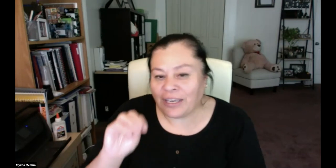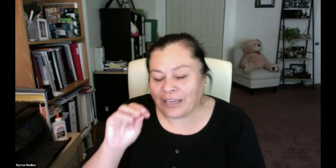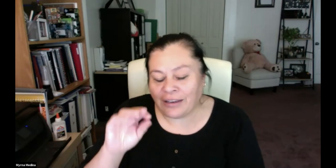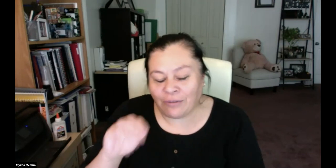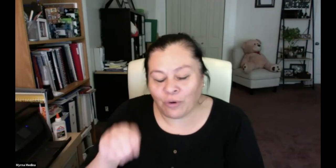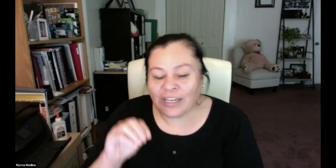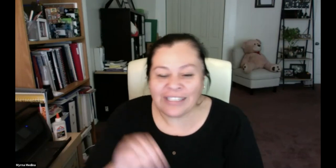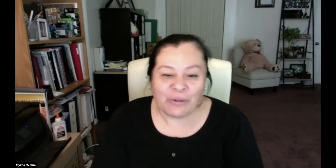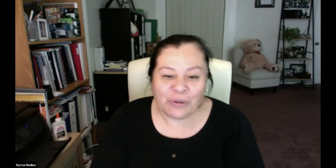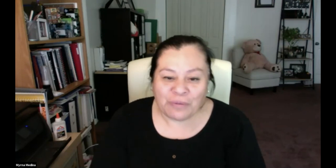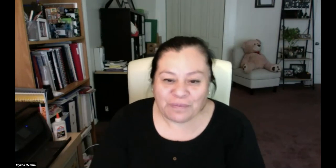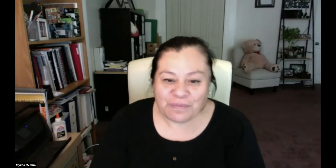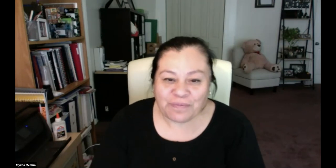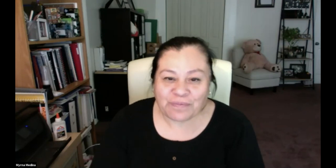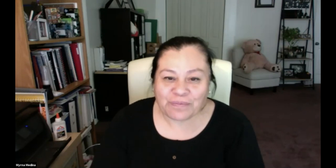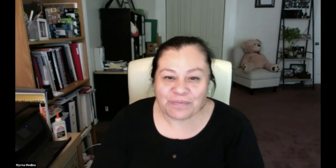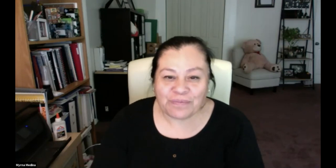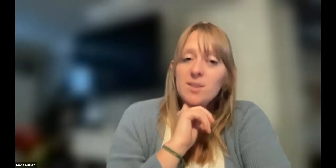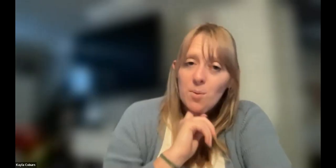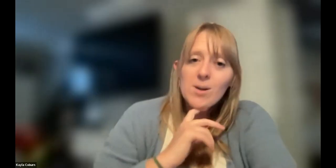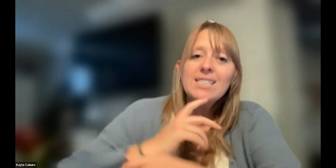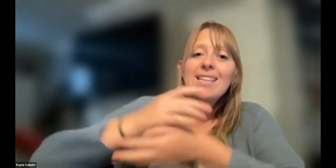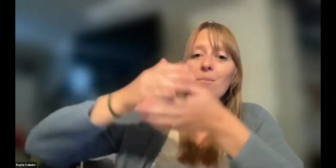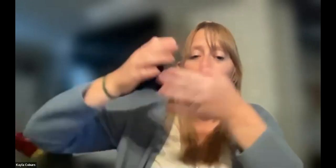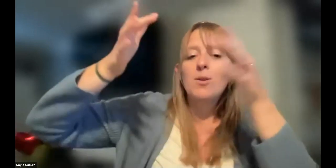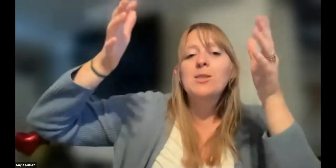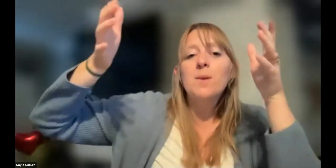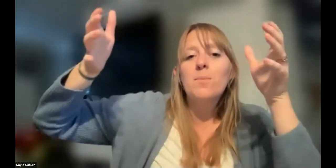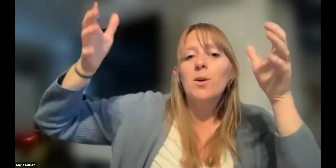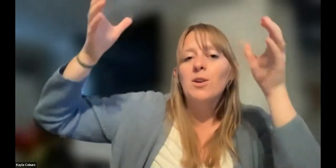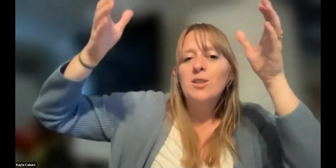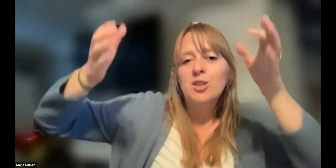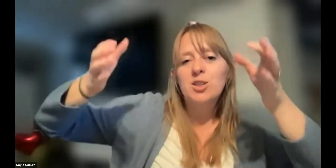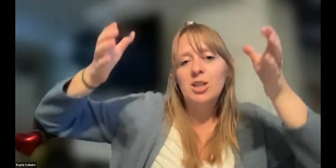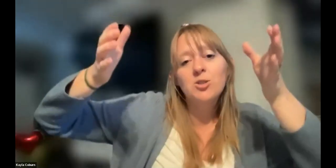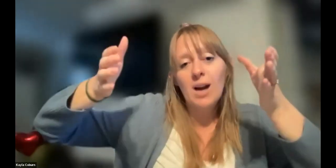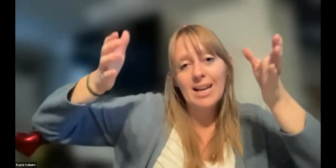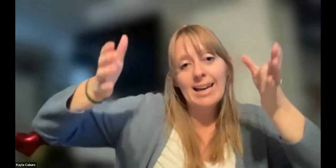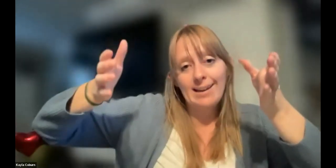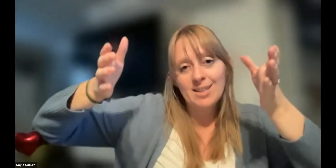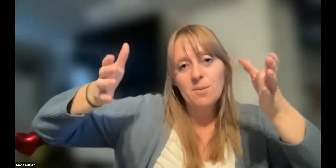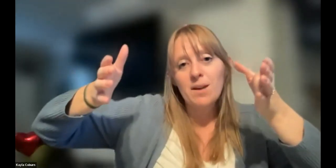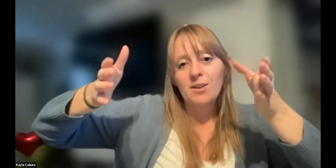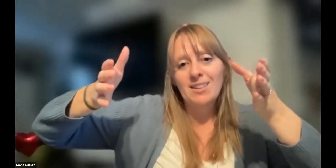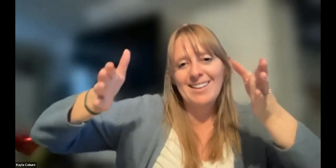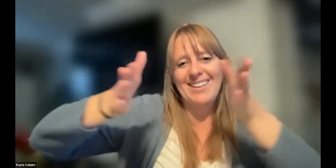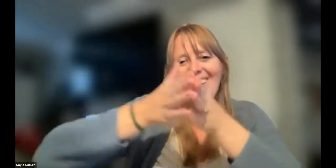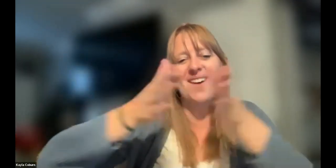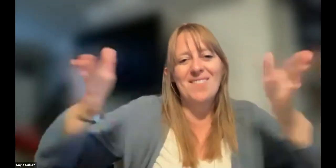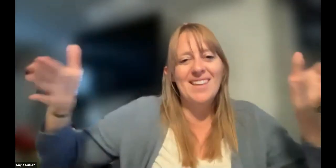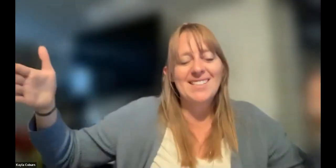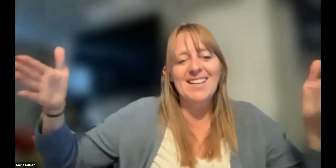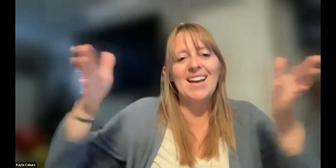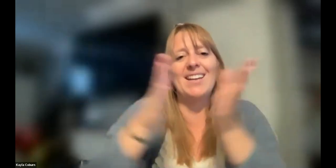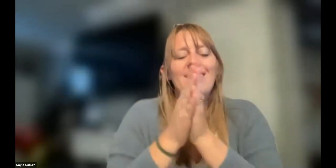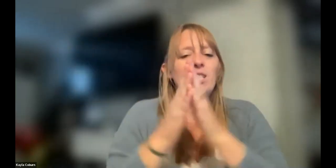rápido y uno tras de otro. What's important is that most people should just try to get into the middle